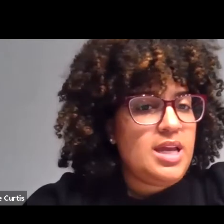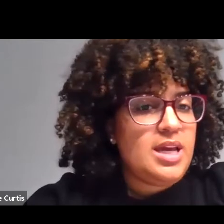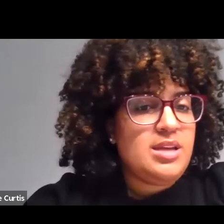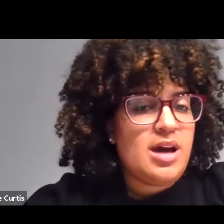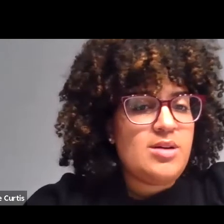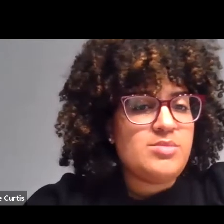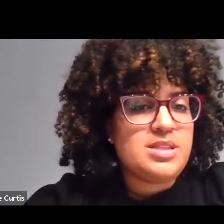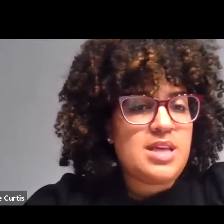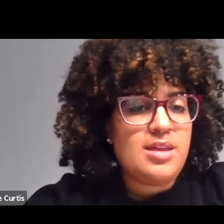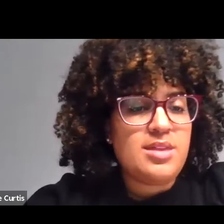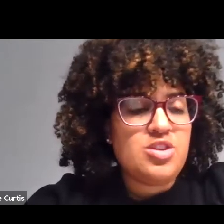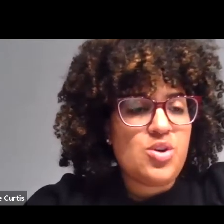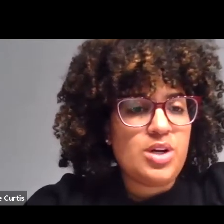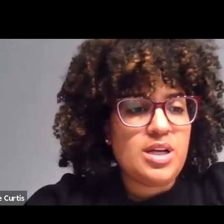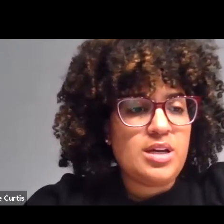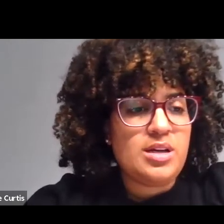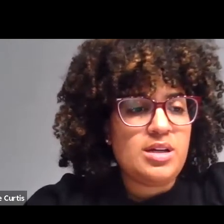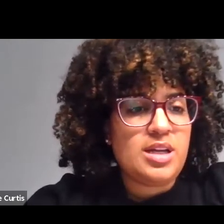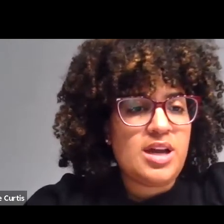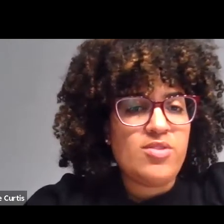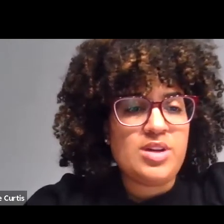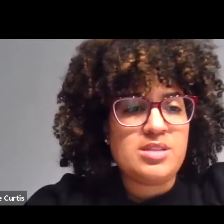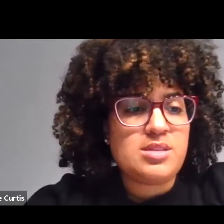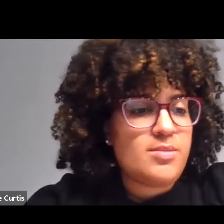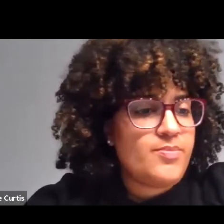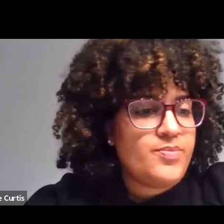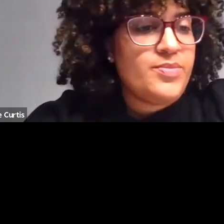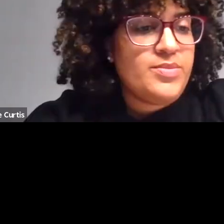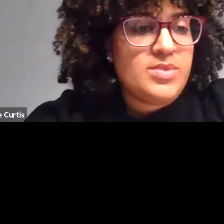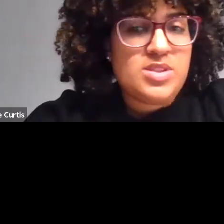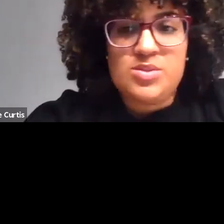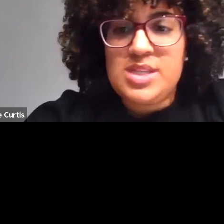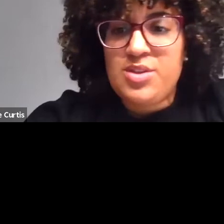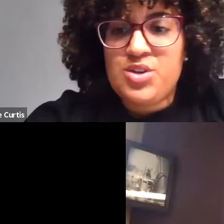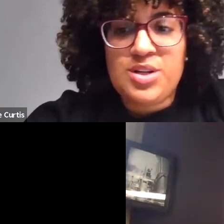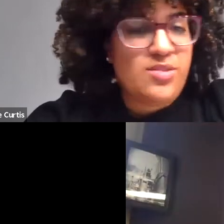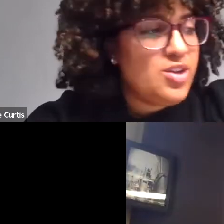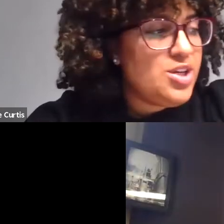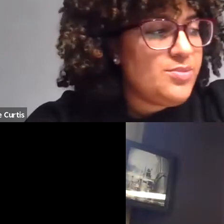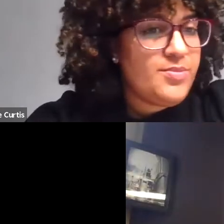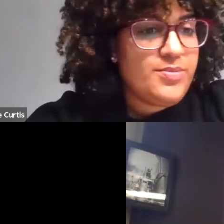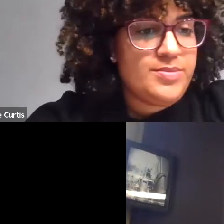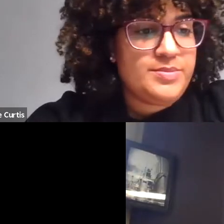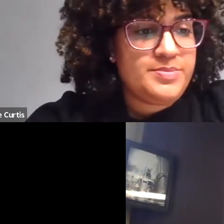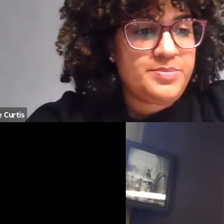important? And Seth and Joe are gonna cover this. So Seth, I'll turn it over to